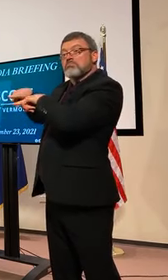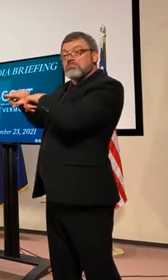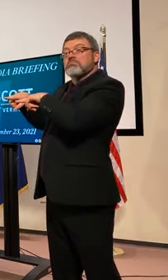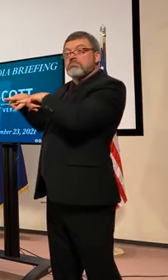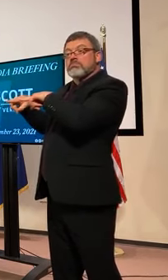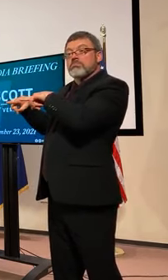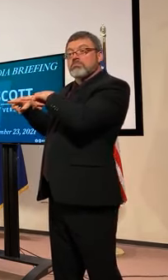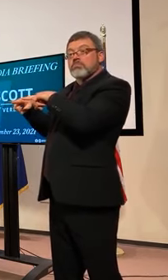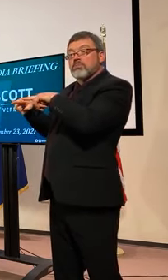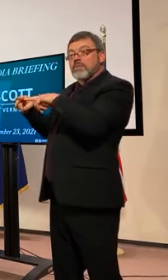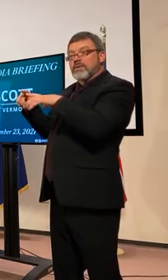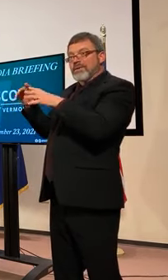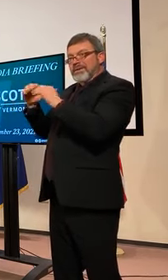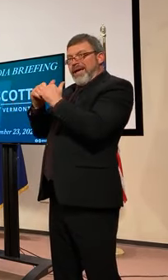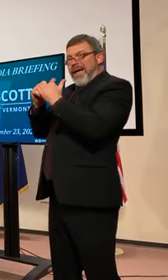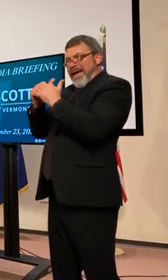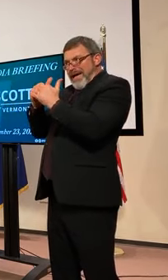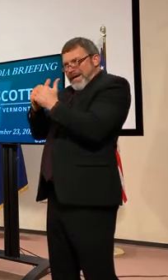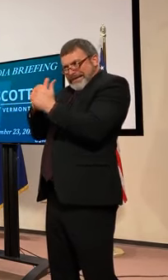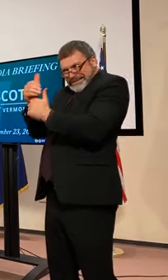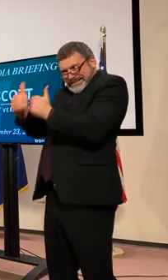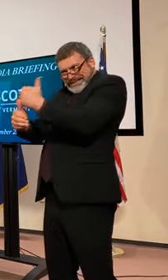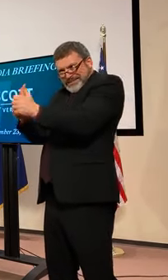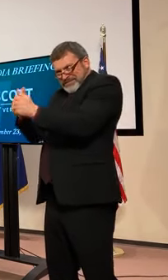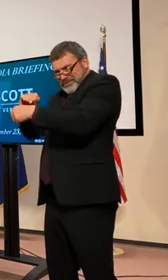through into the next session.